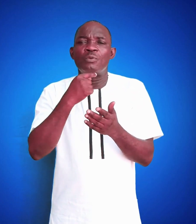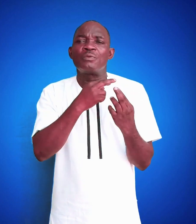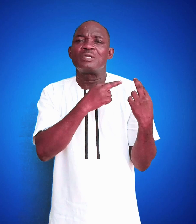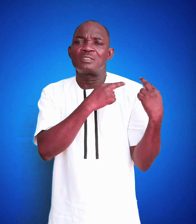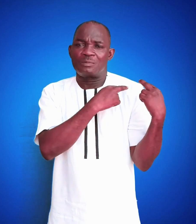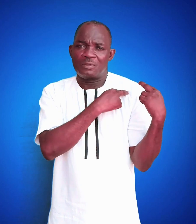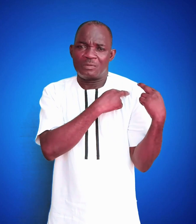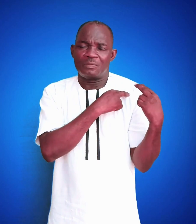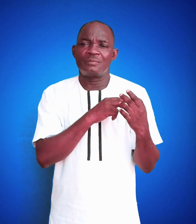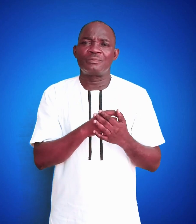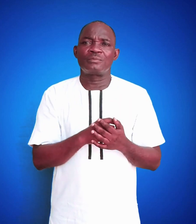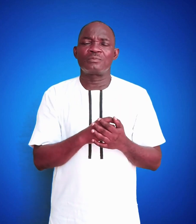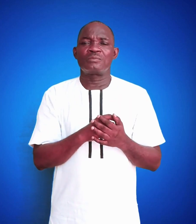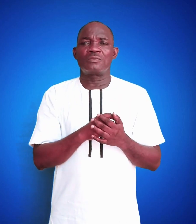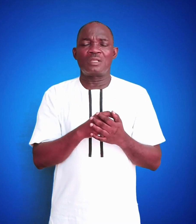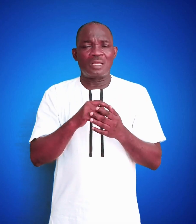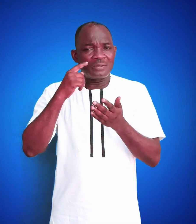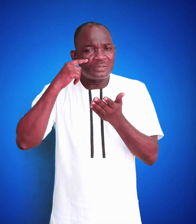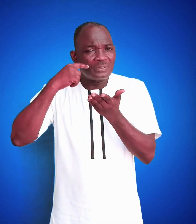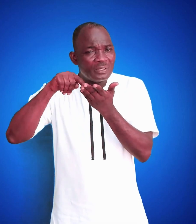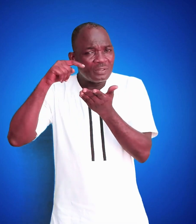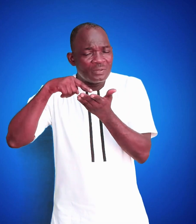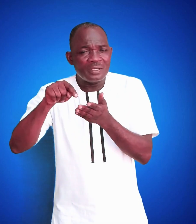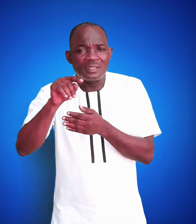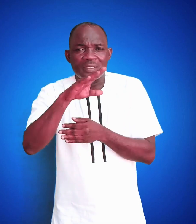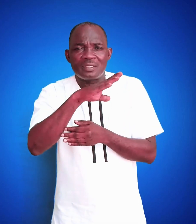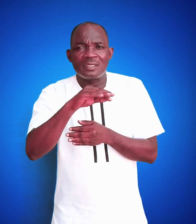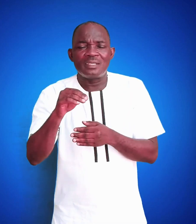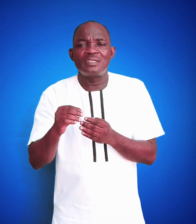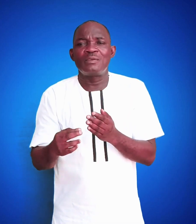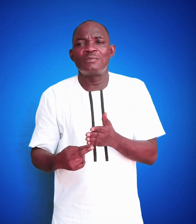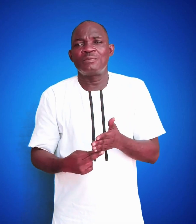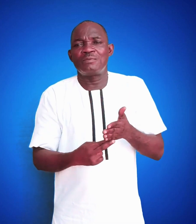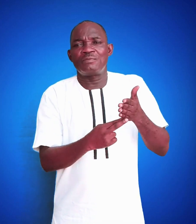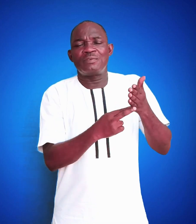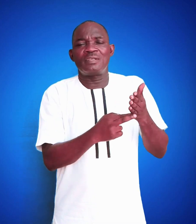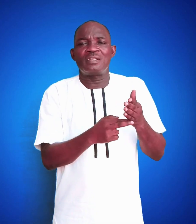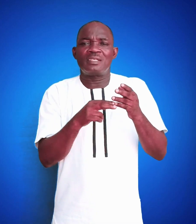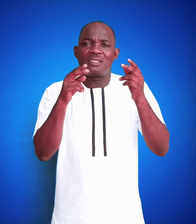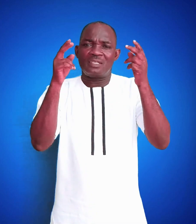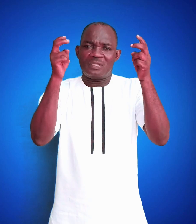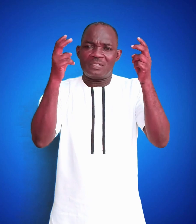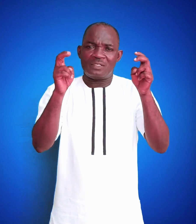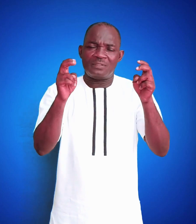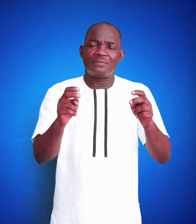co-responsibilities, track, and refer cases.